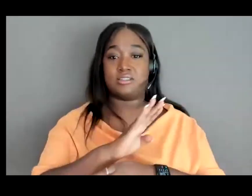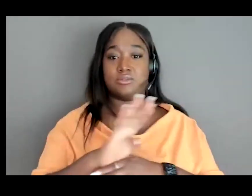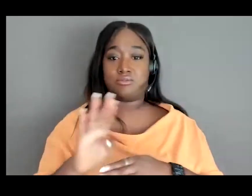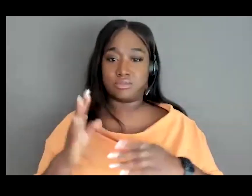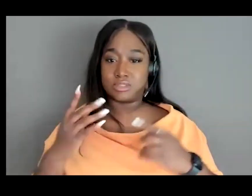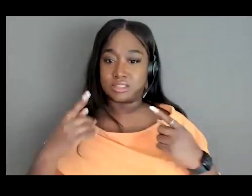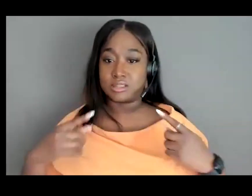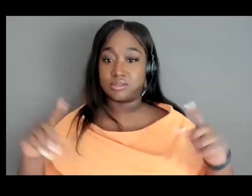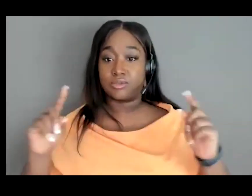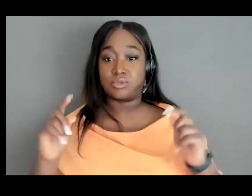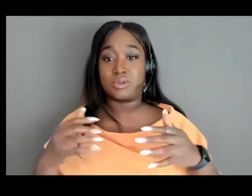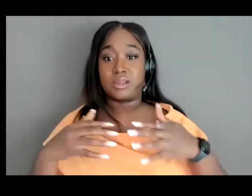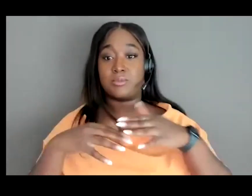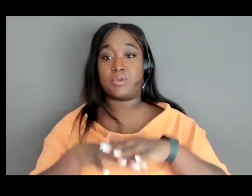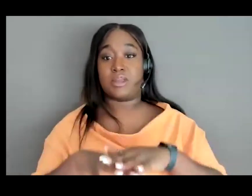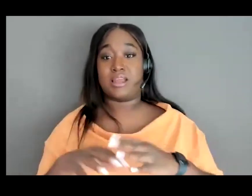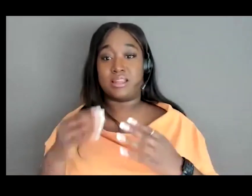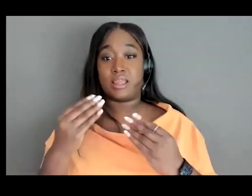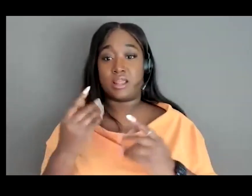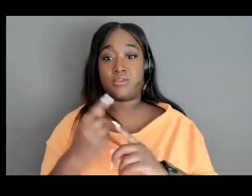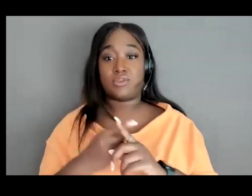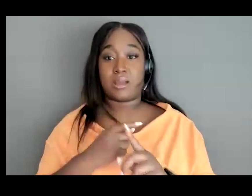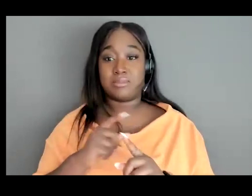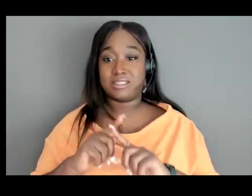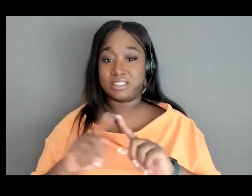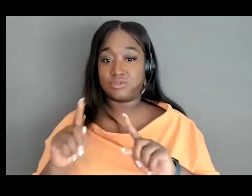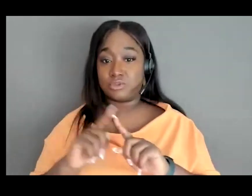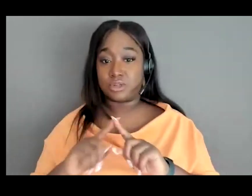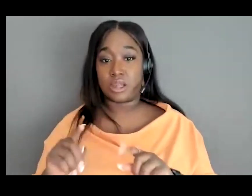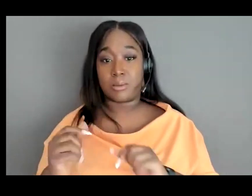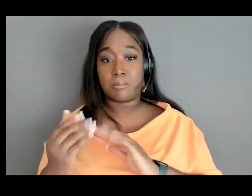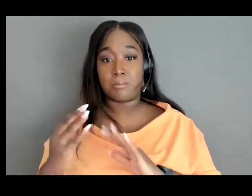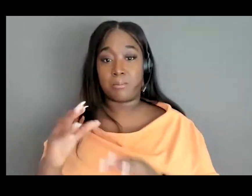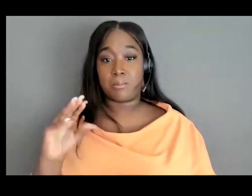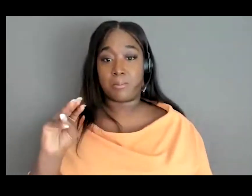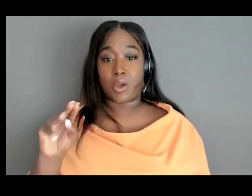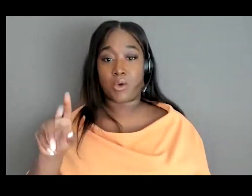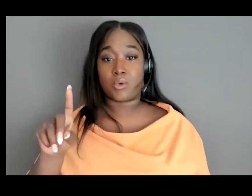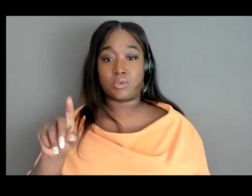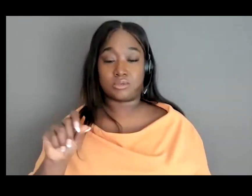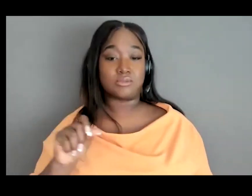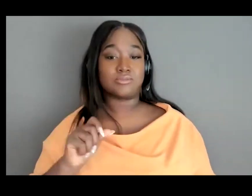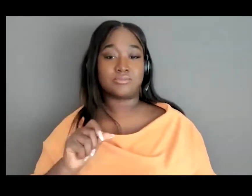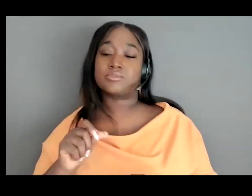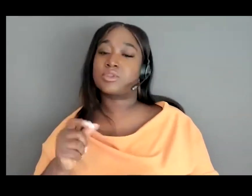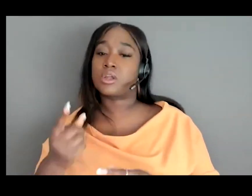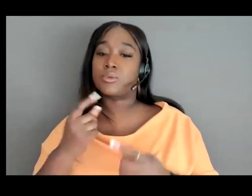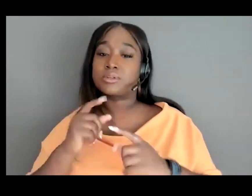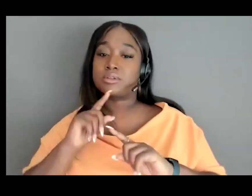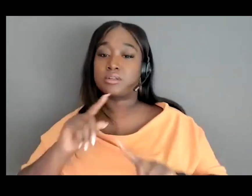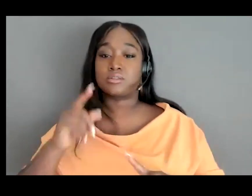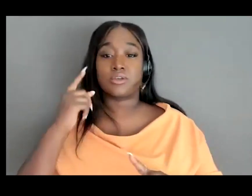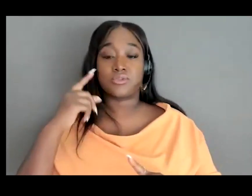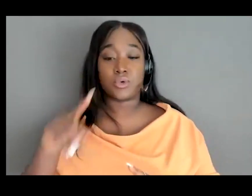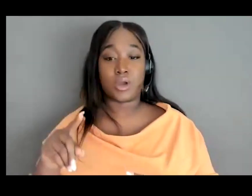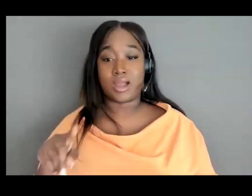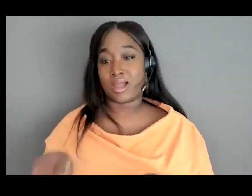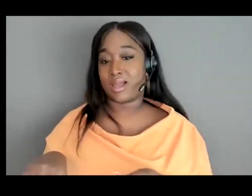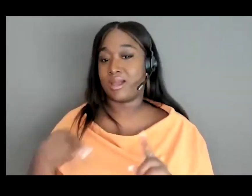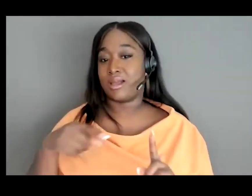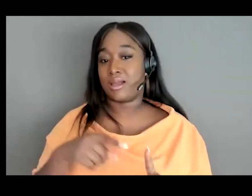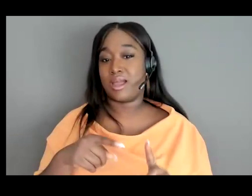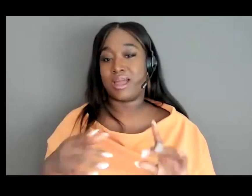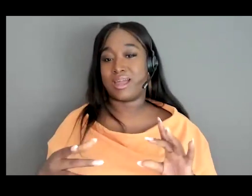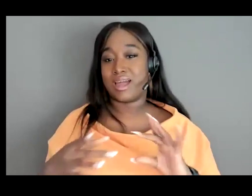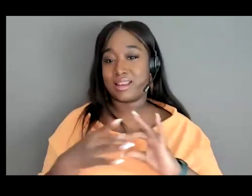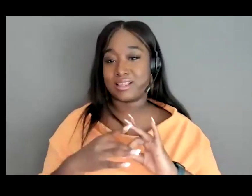integrating data from different modes to answer these questions for connectivity? Because remember, we're going